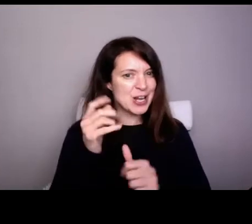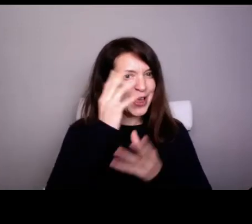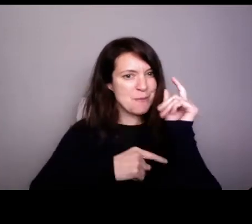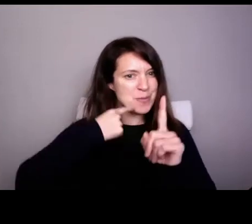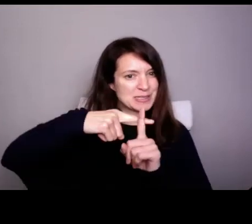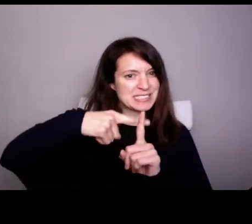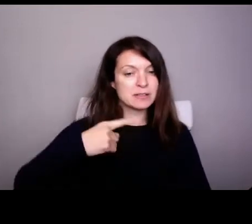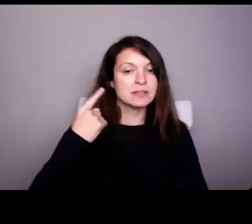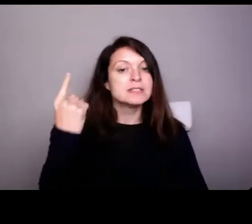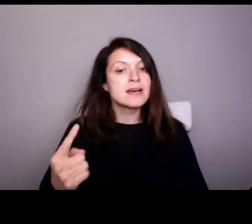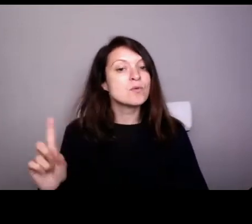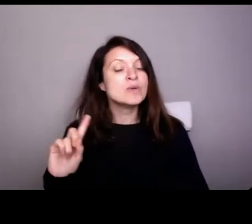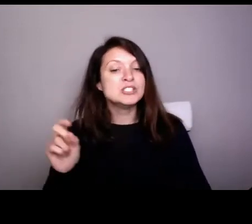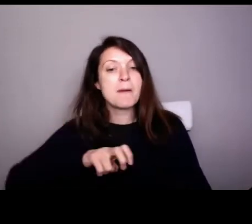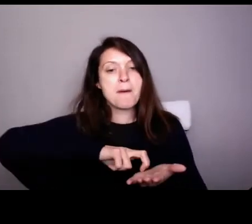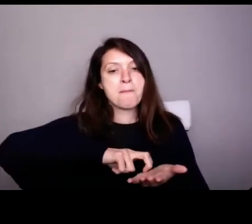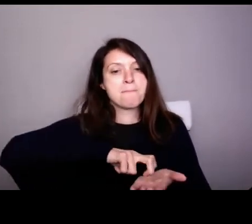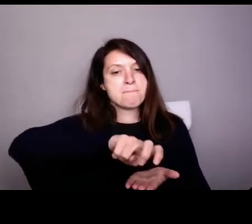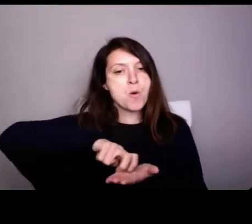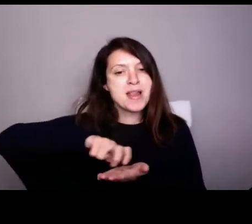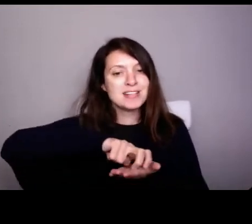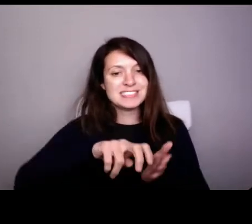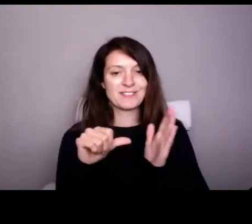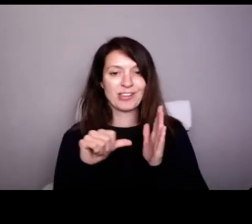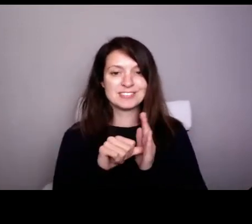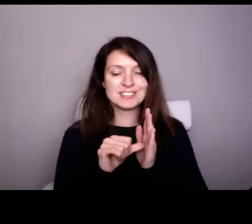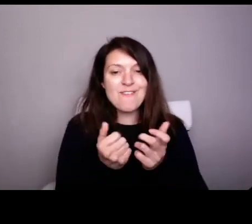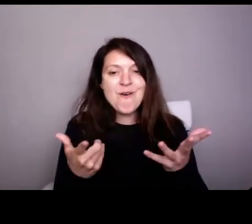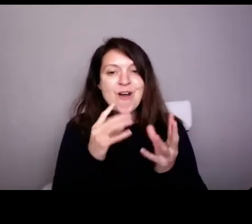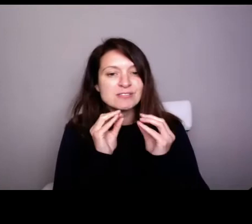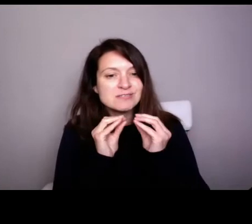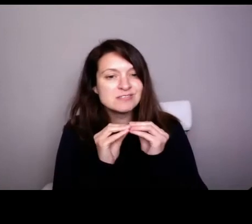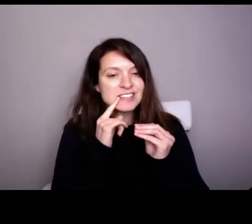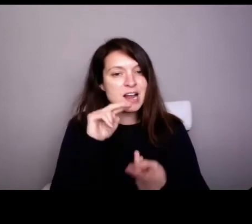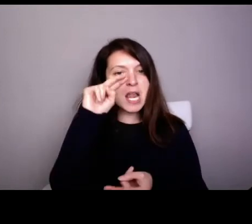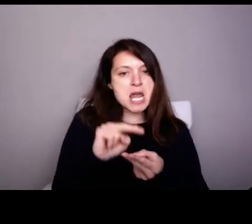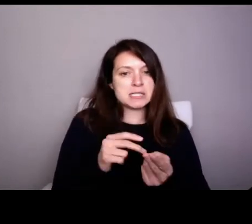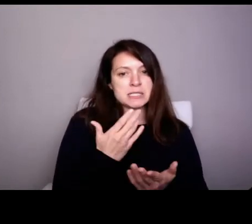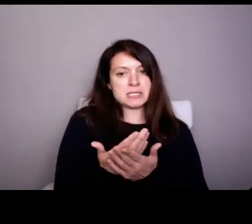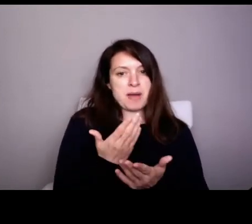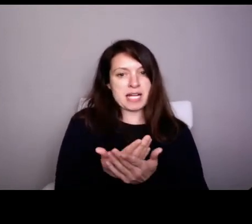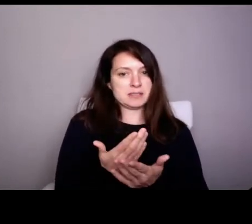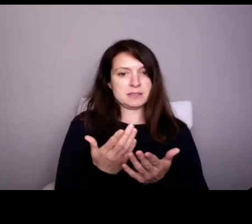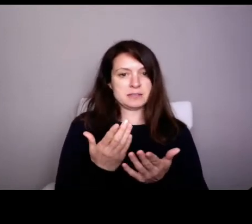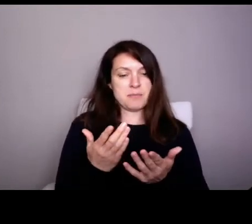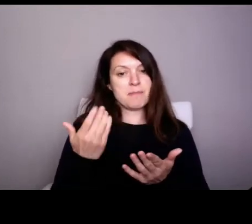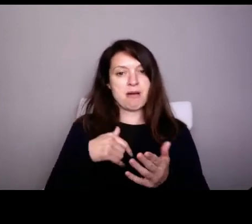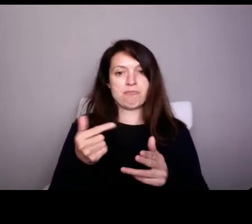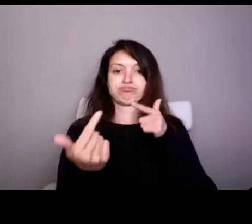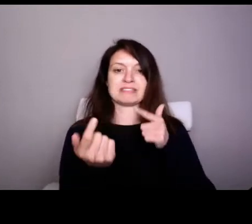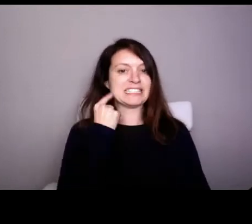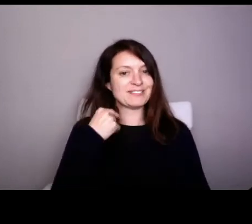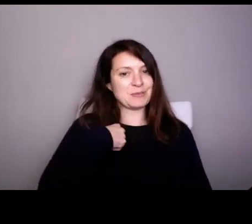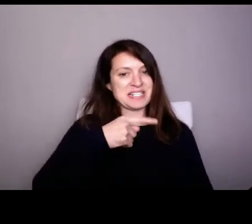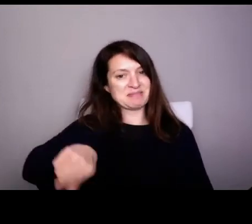having a mobility difficulty, and many commented positively on the reduced physical demand that working virtually had then allowed.